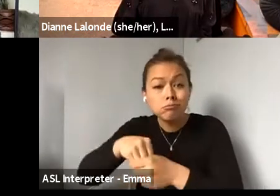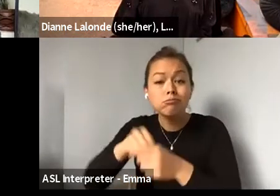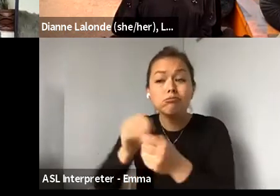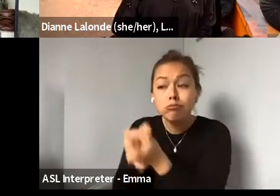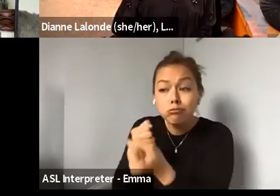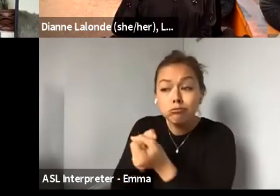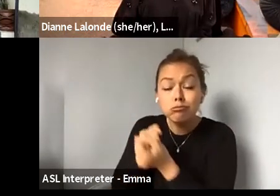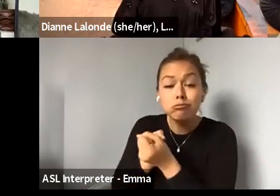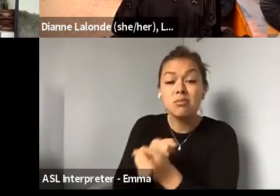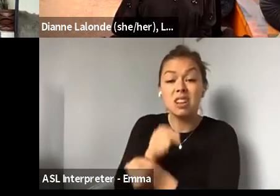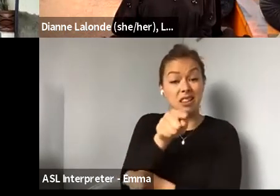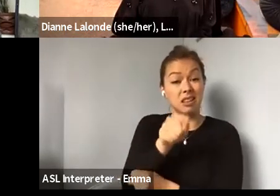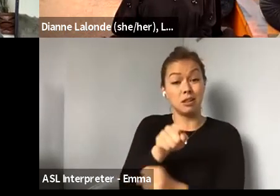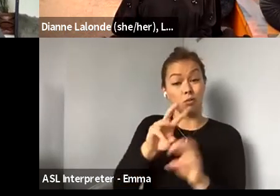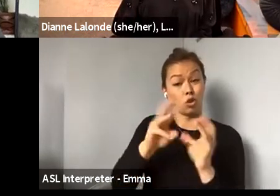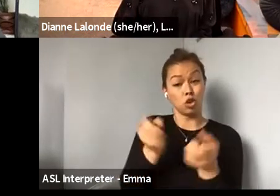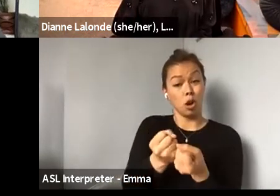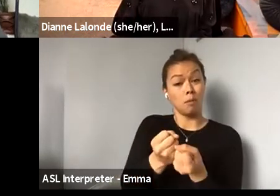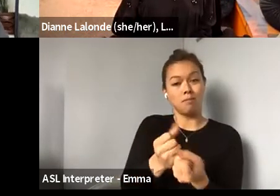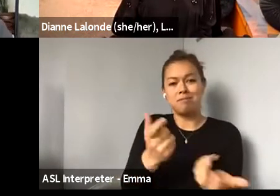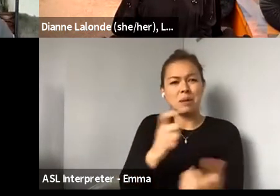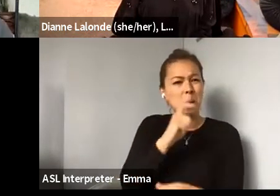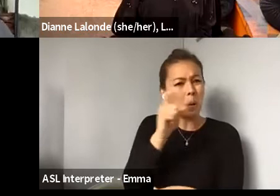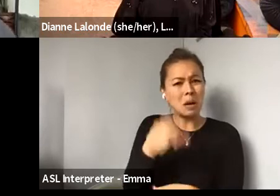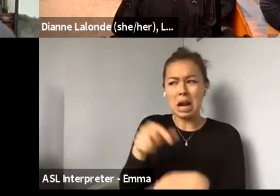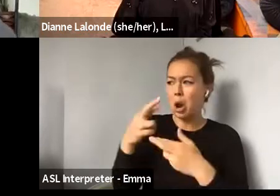Kudos to you all.